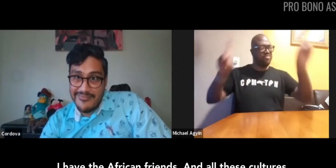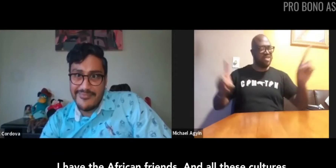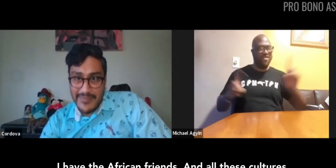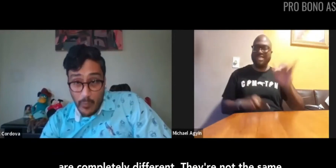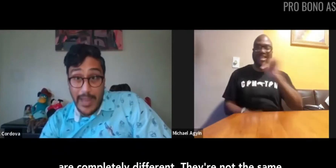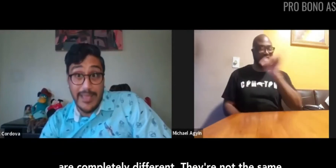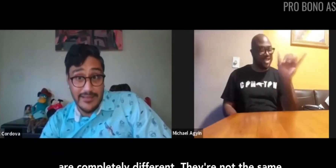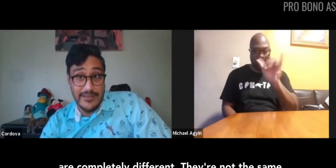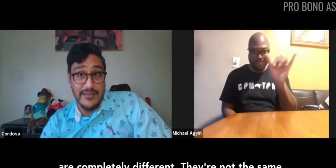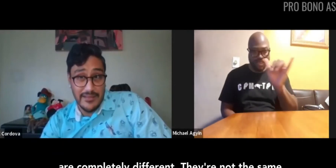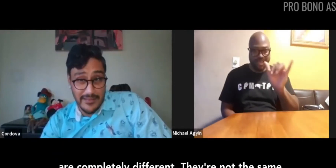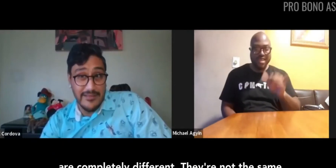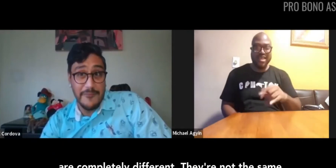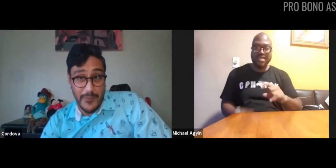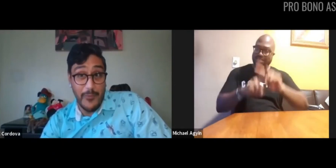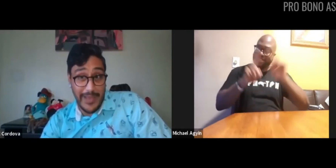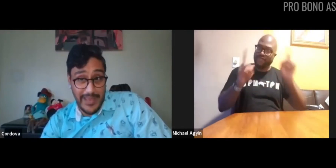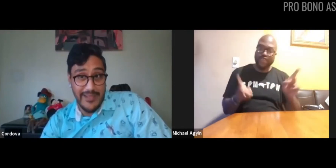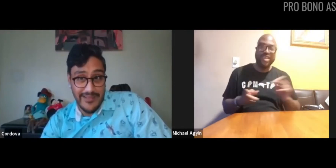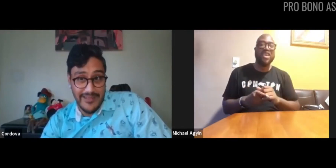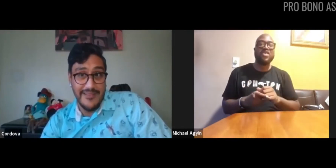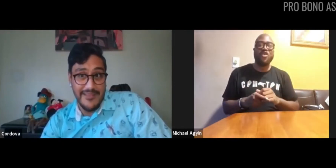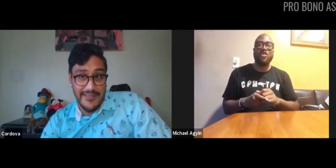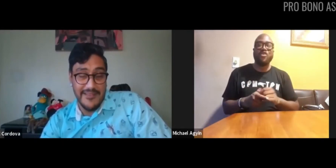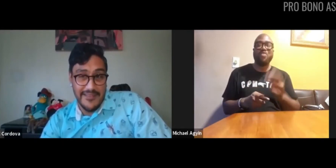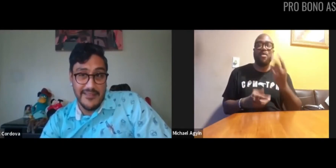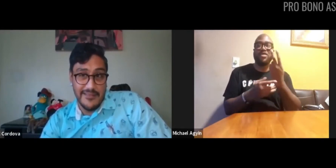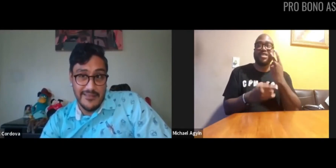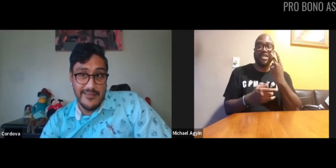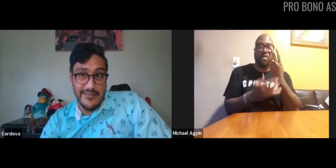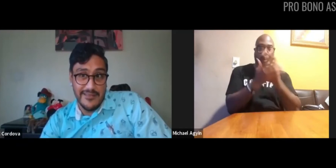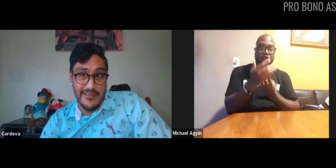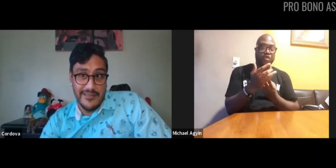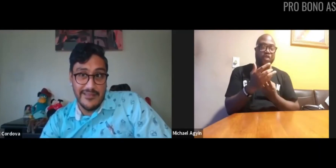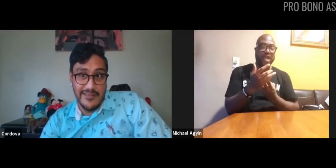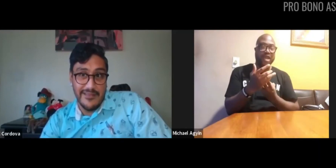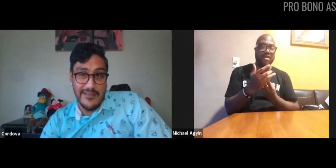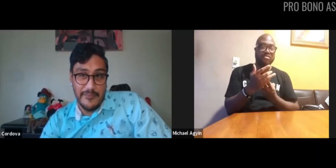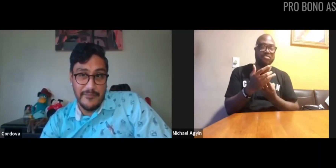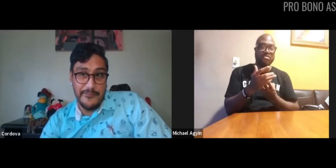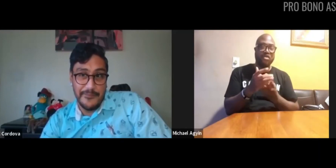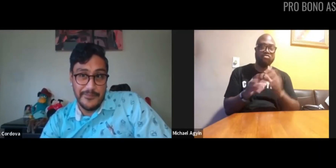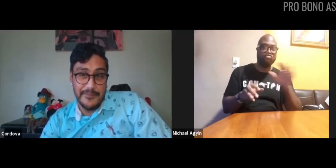And all these cultures are completely different. They're not the same.